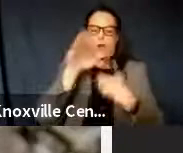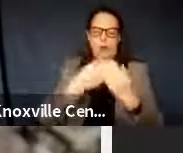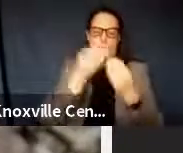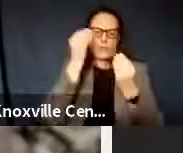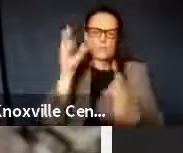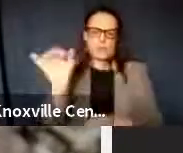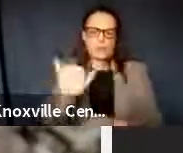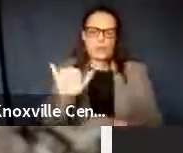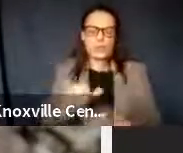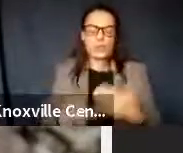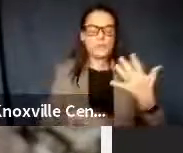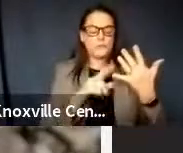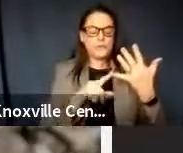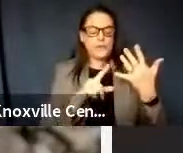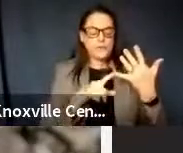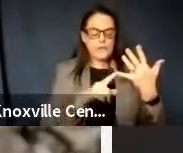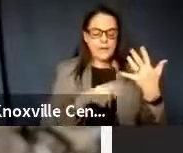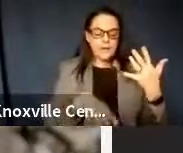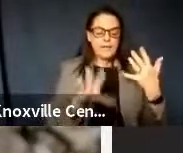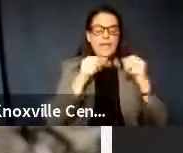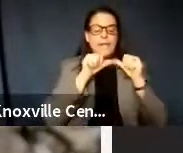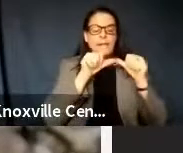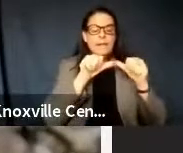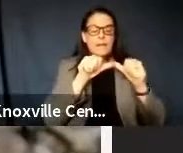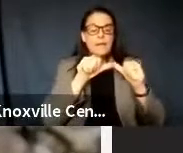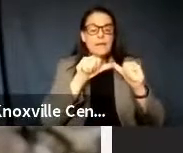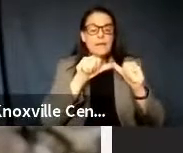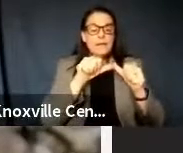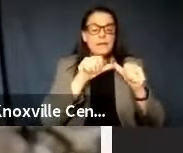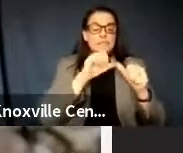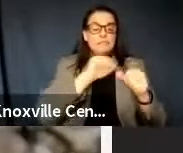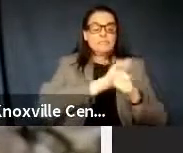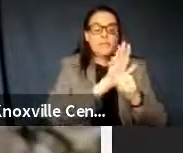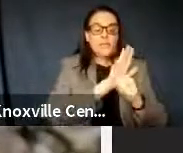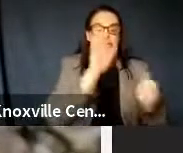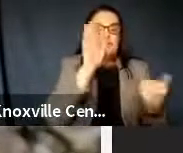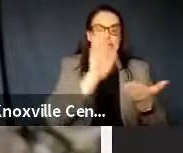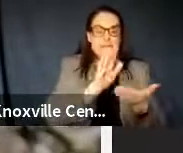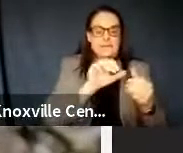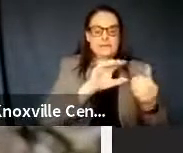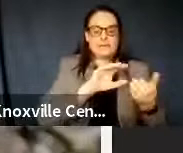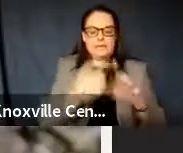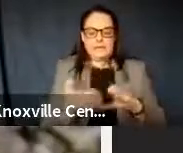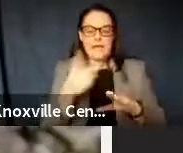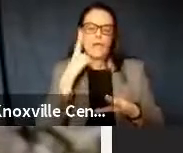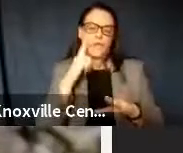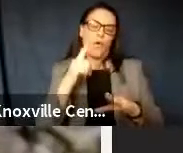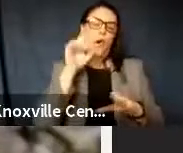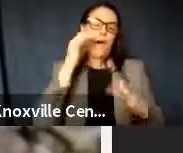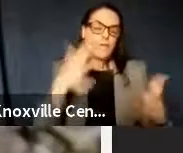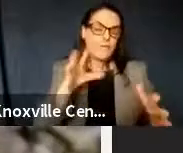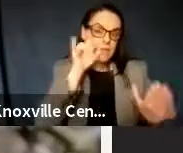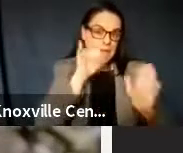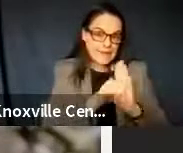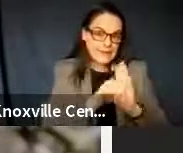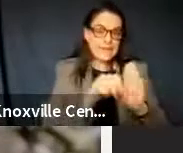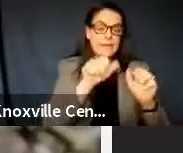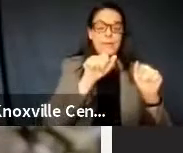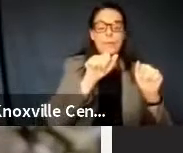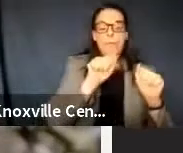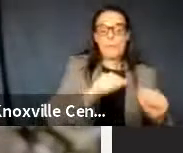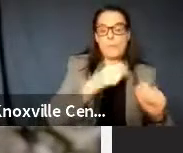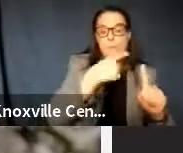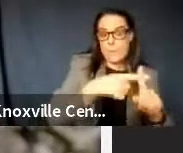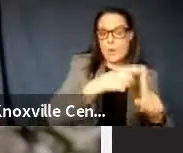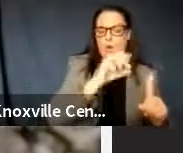fifth benchmark, sustained or decreased COVID-19 related death rate for identified positive or probable cases. For this benchmark, we